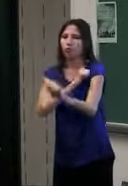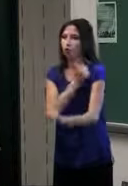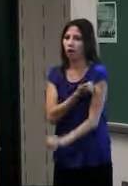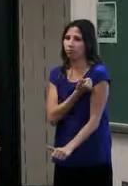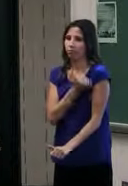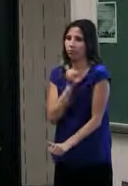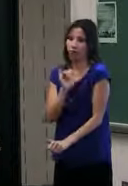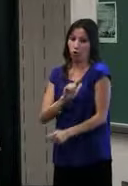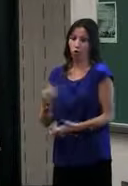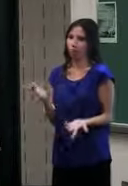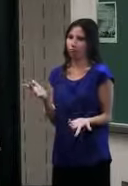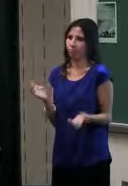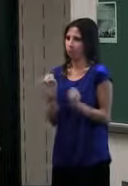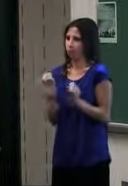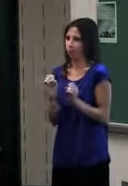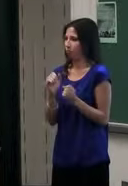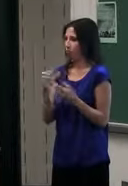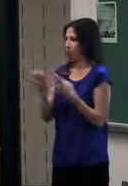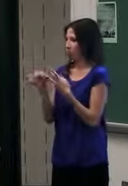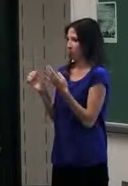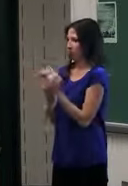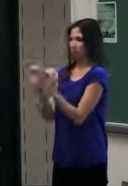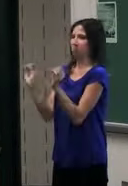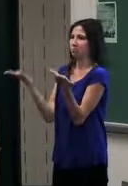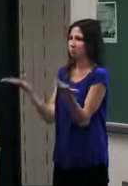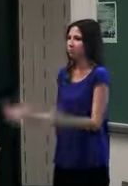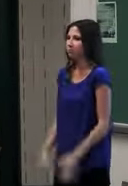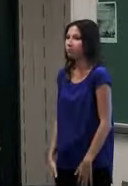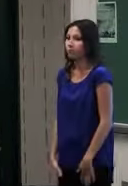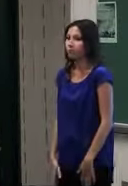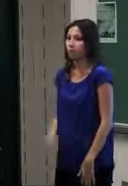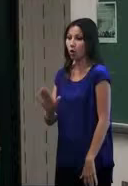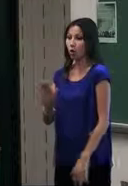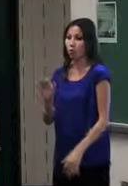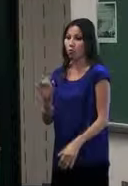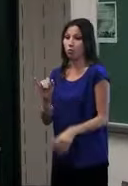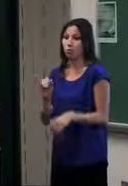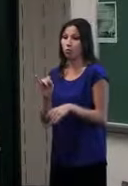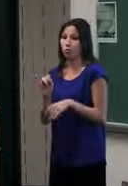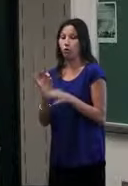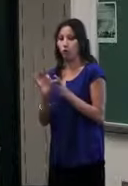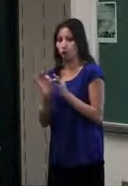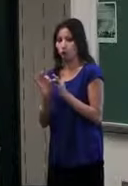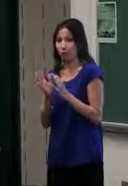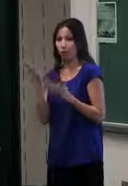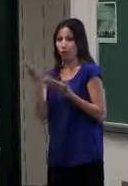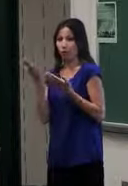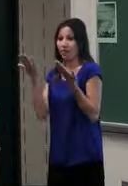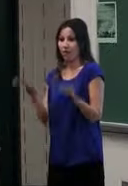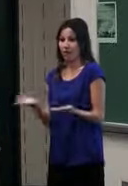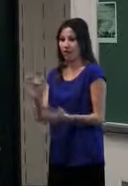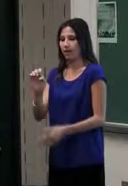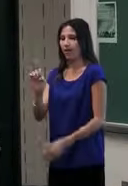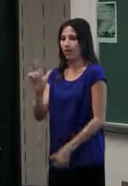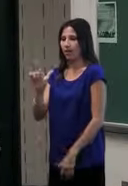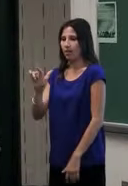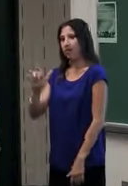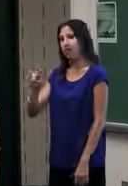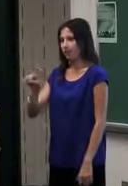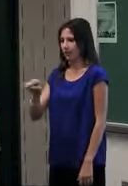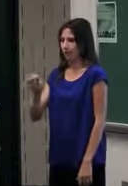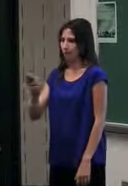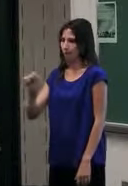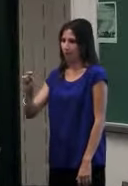goal. And so I contacted the head of the interpreting services. Her name is Elizabeth